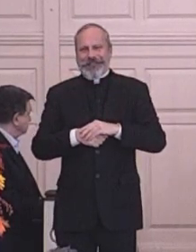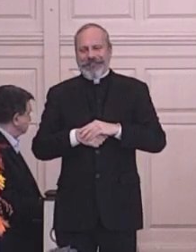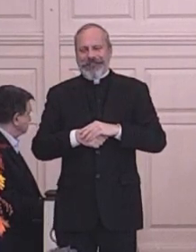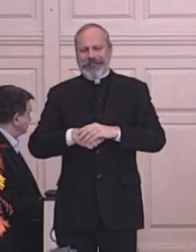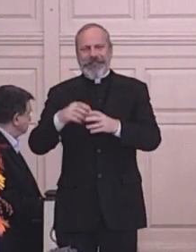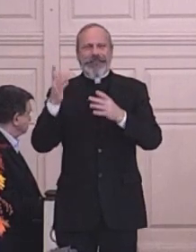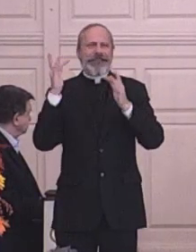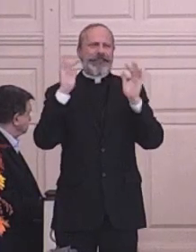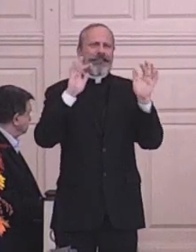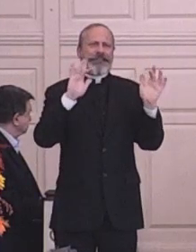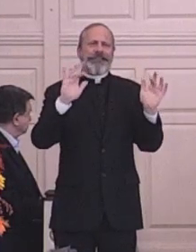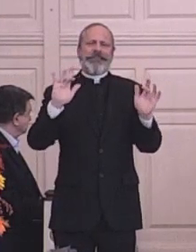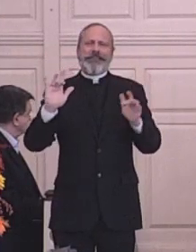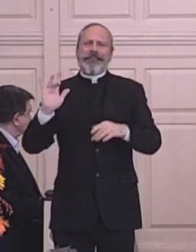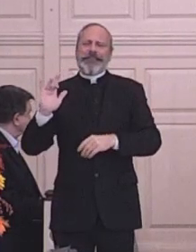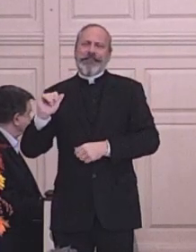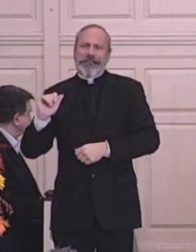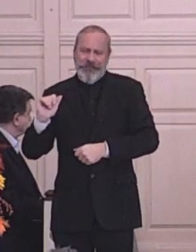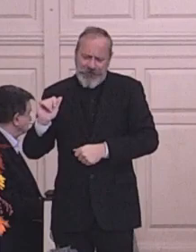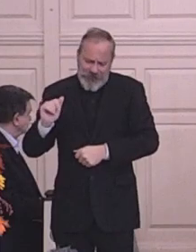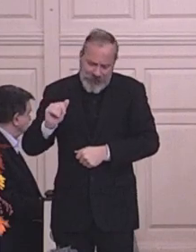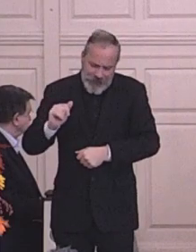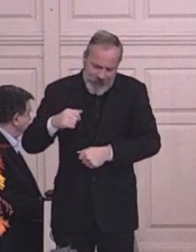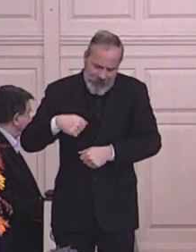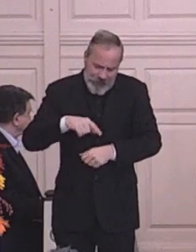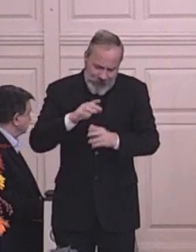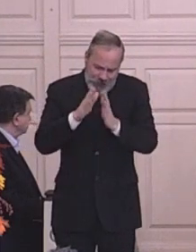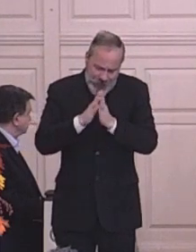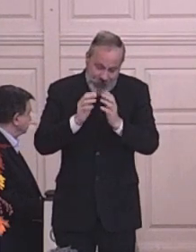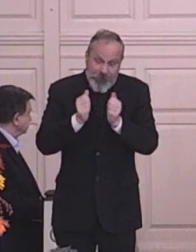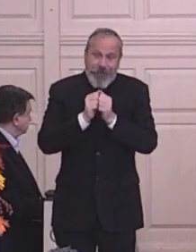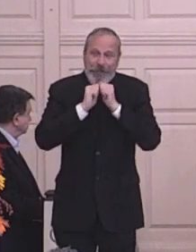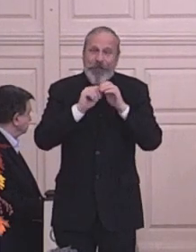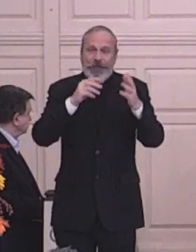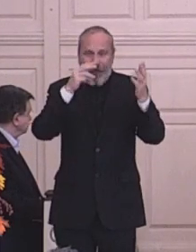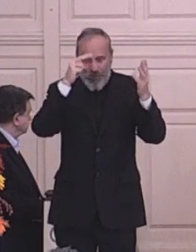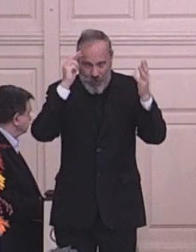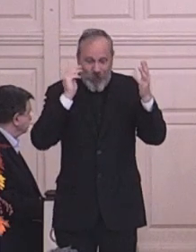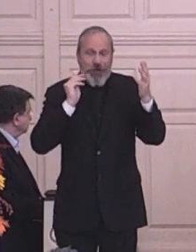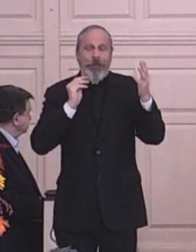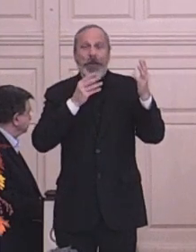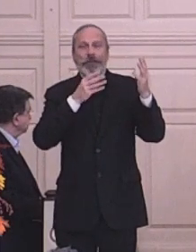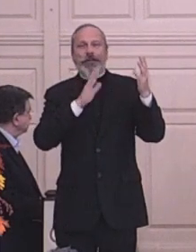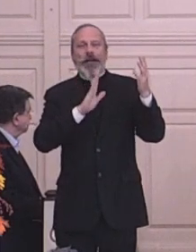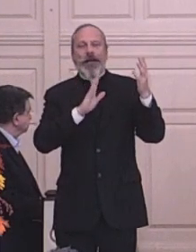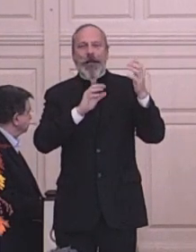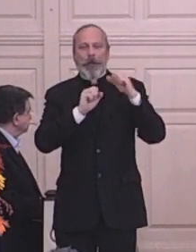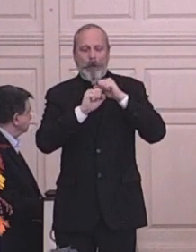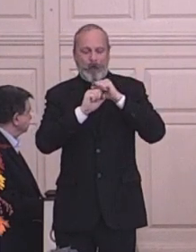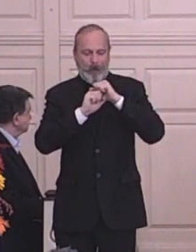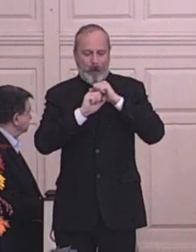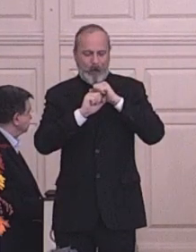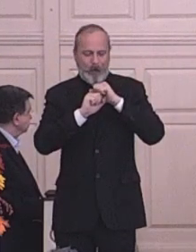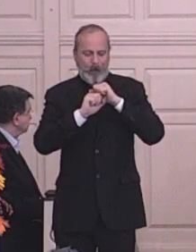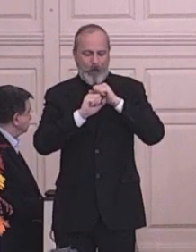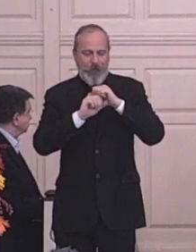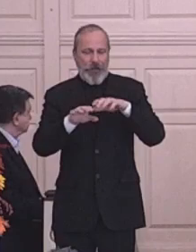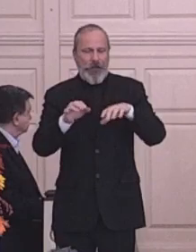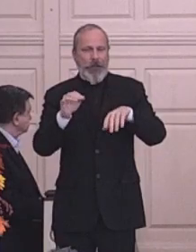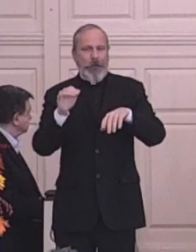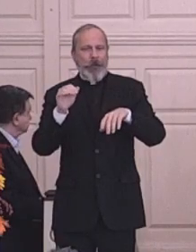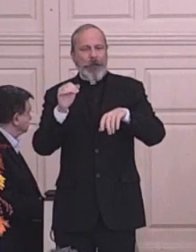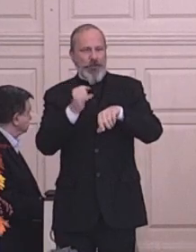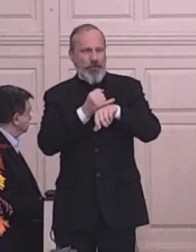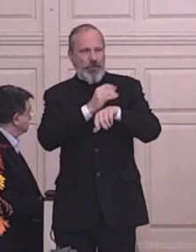face. Have mercy on us all, we pray, that with the Blessed Virgin Mary, Mother of God,